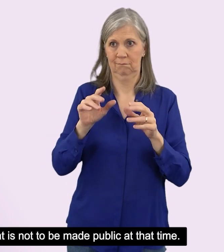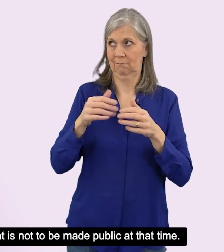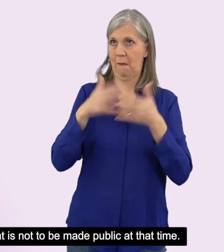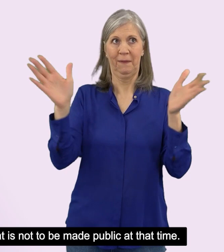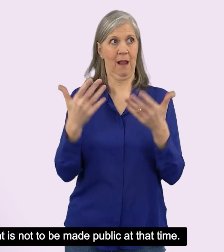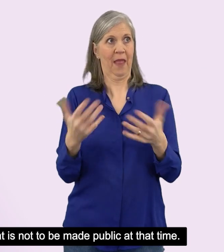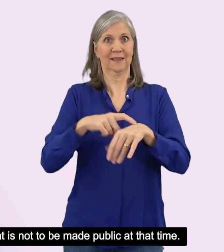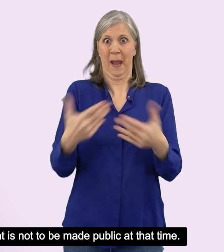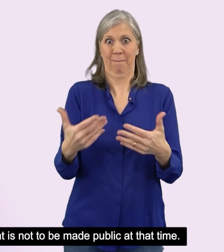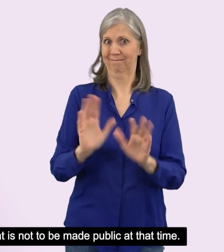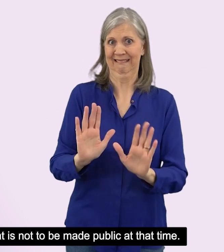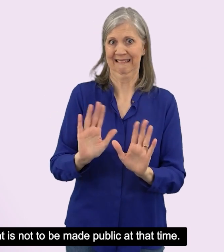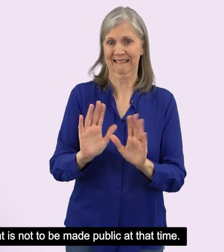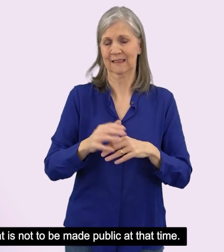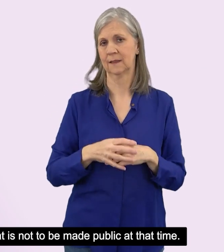not to be public at that time.